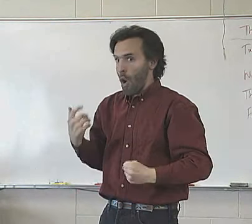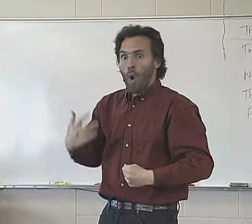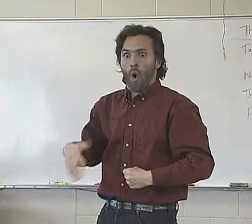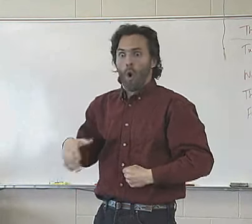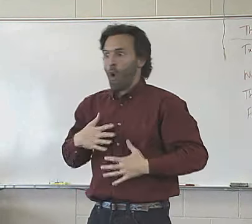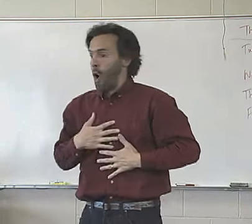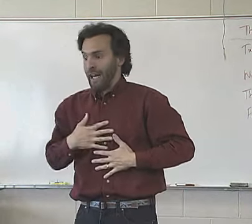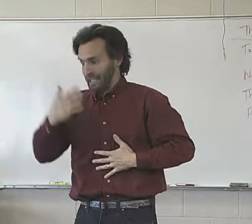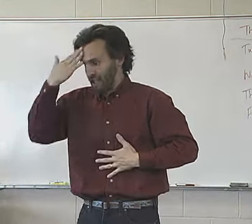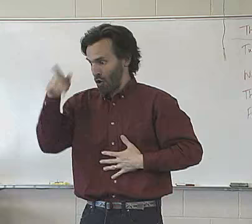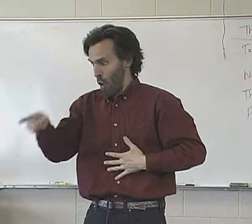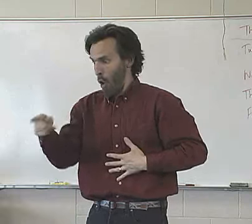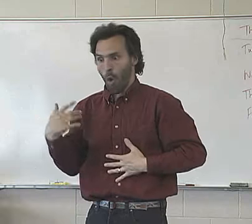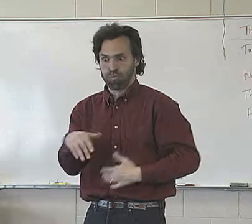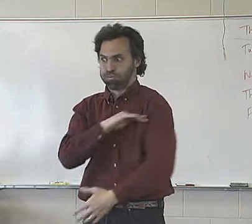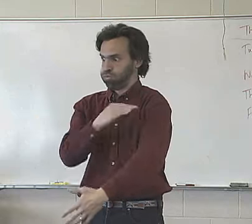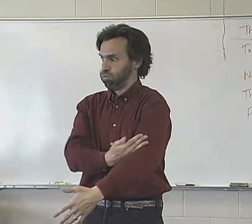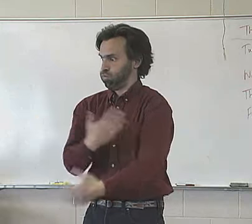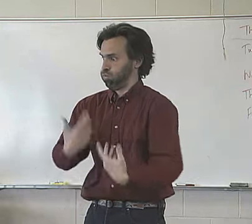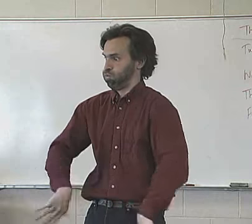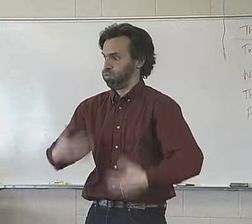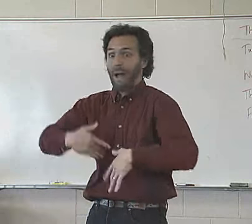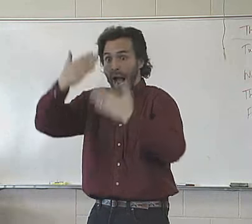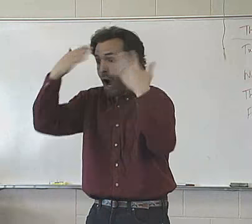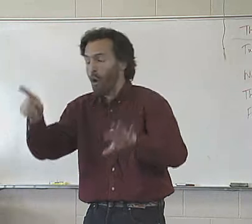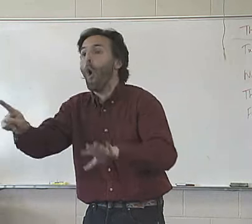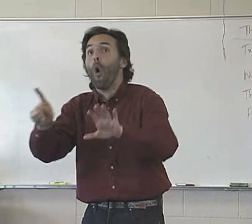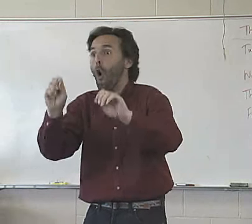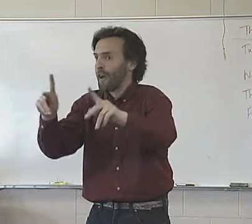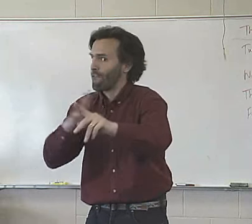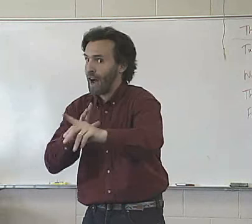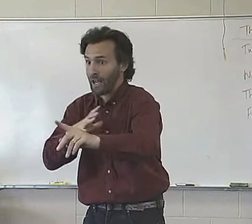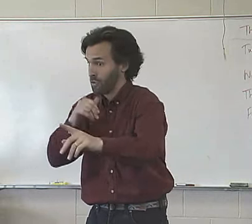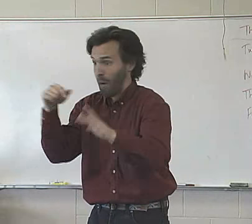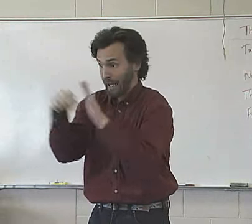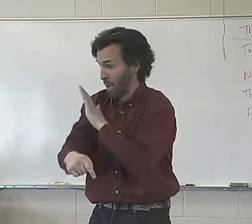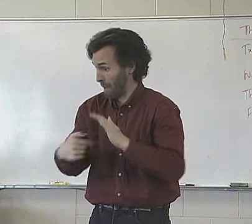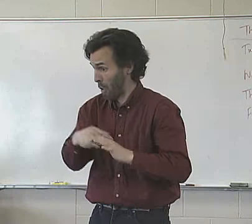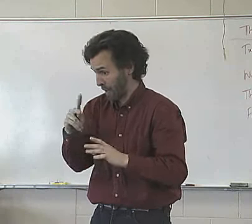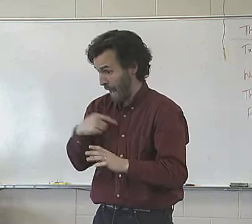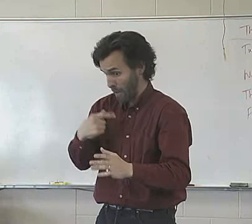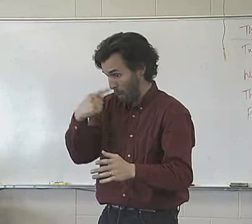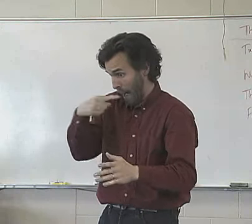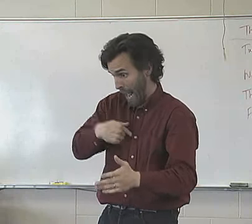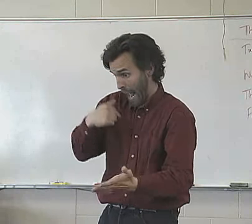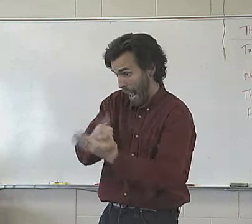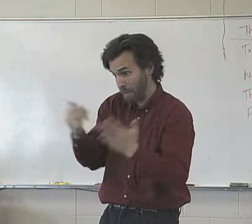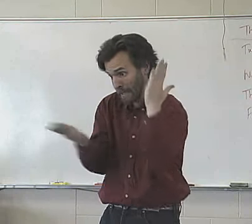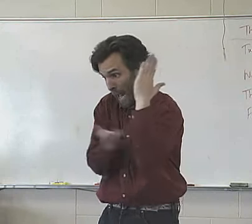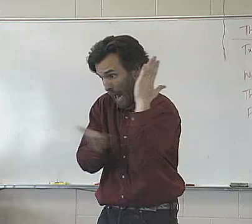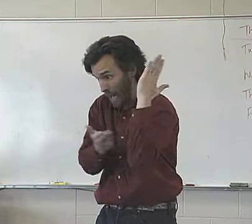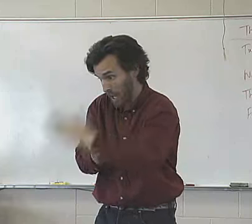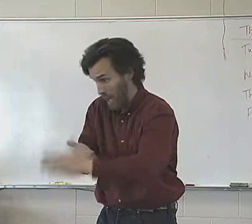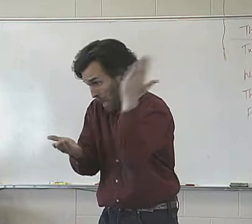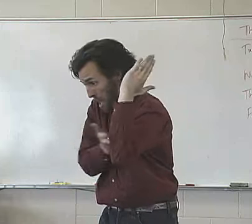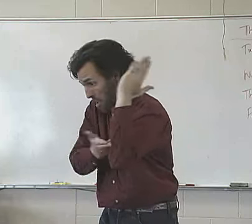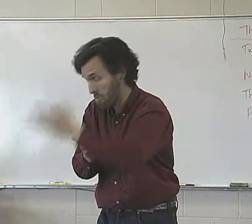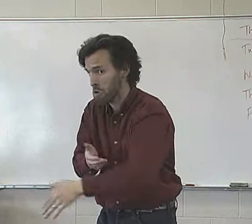didn't know you were so strong. Listen, would you spare my life if I help you cut down the trees?